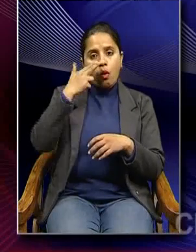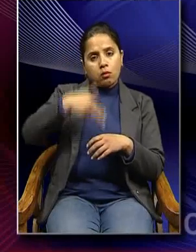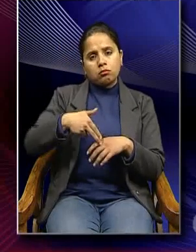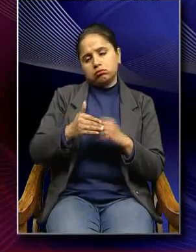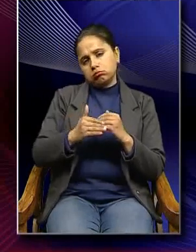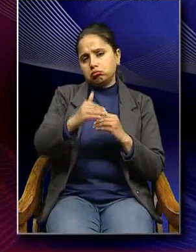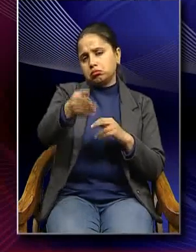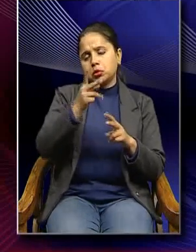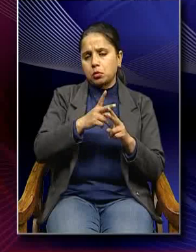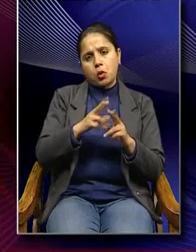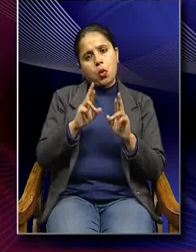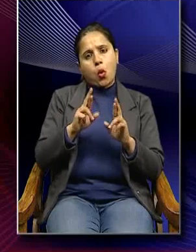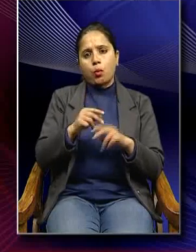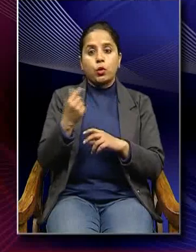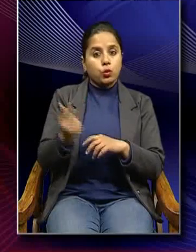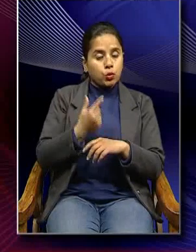sustainable,